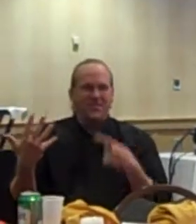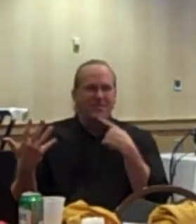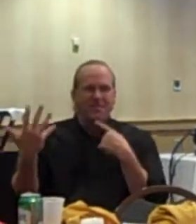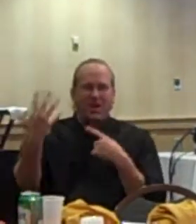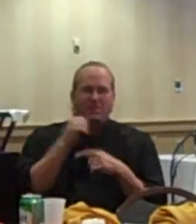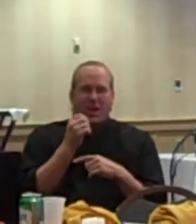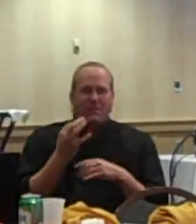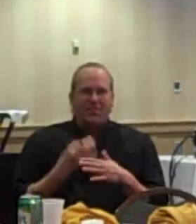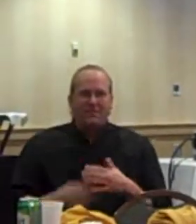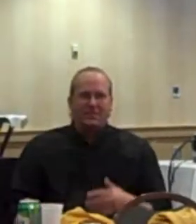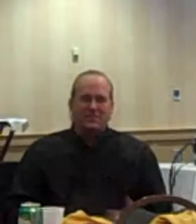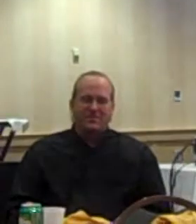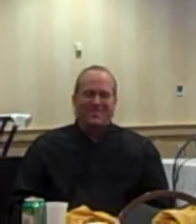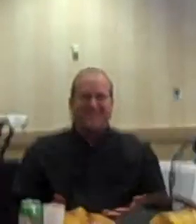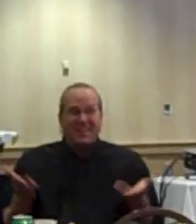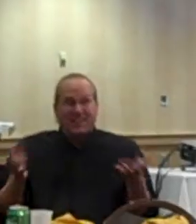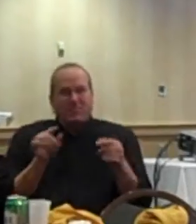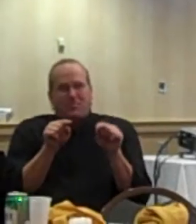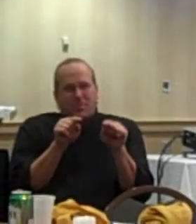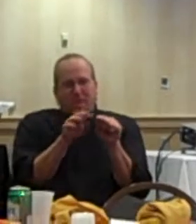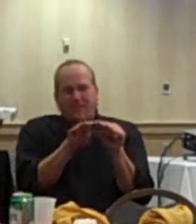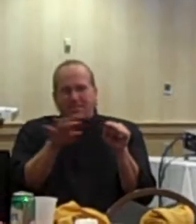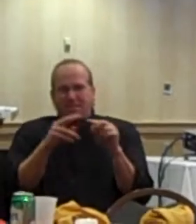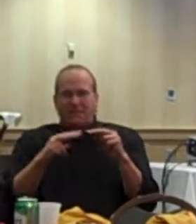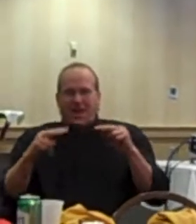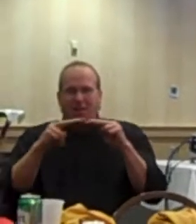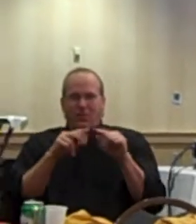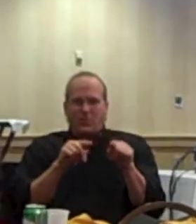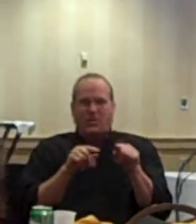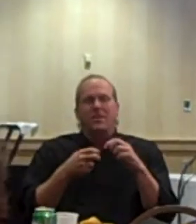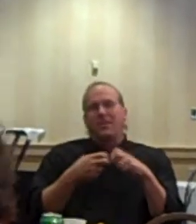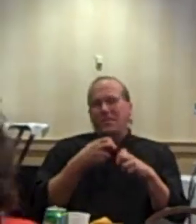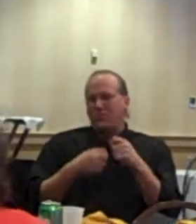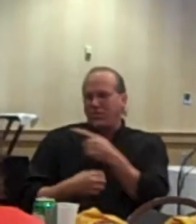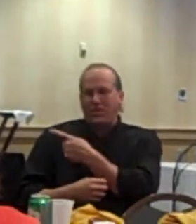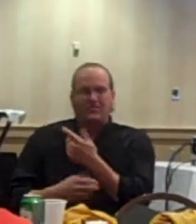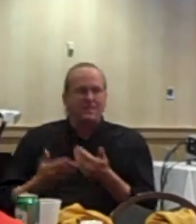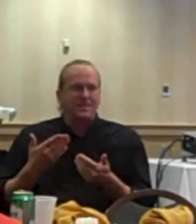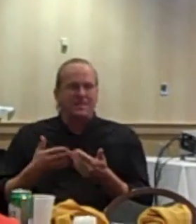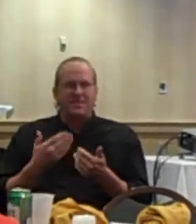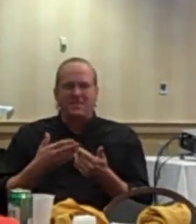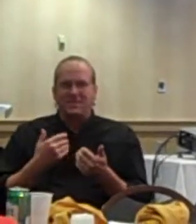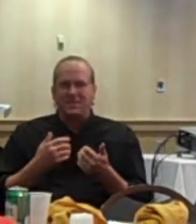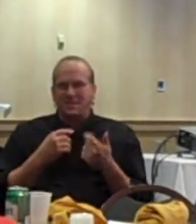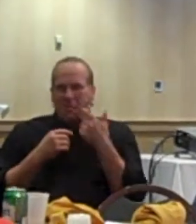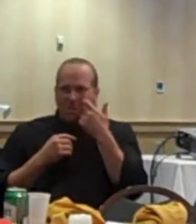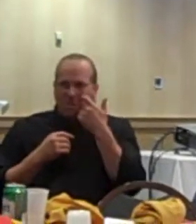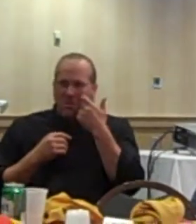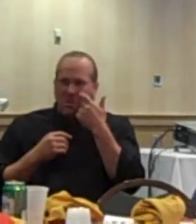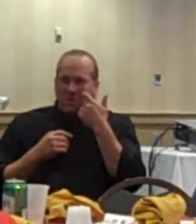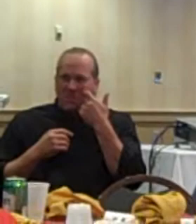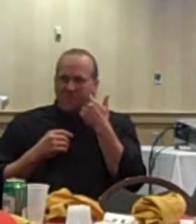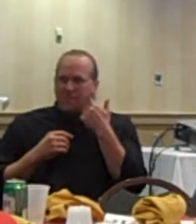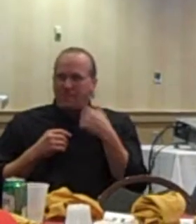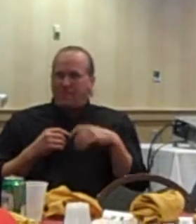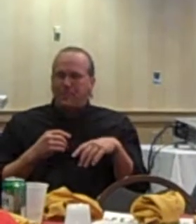Here in place value, this is a problem that you can find on achievethecore.org organization's